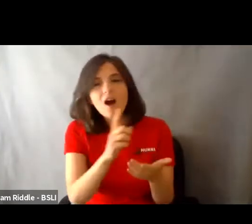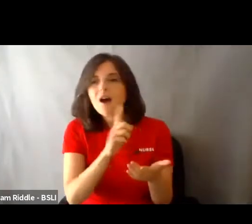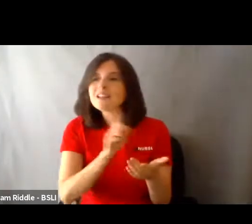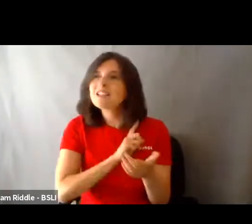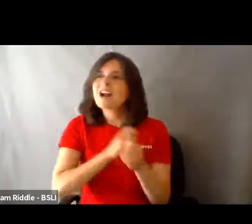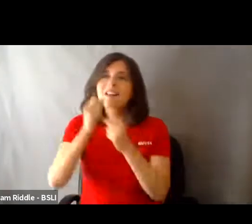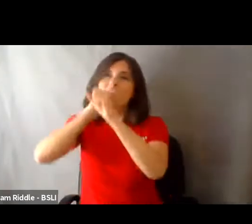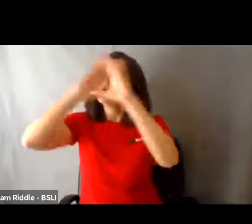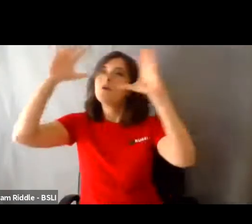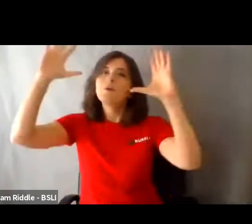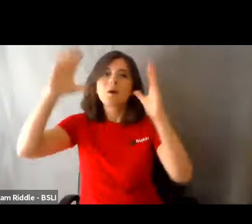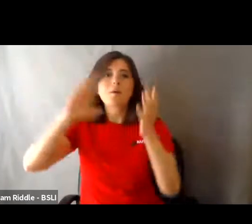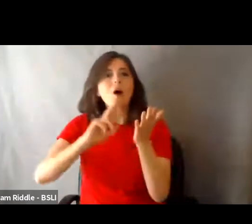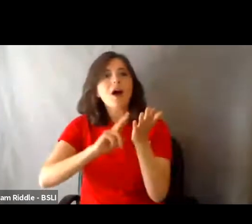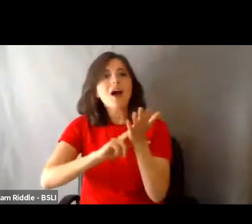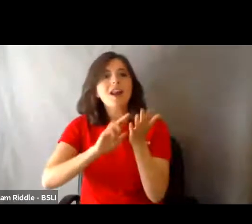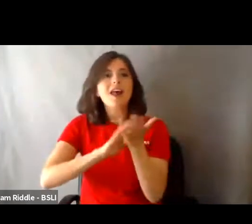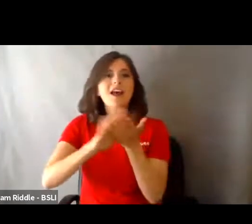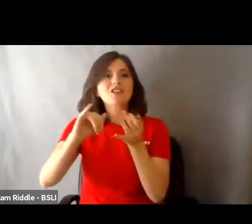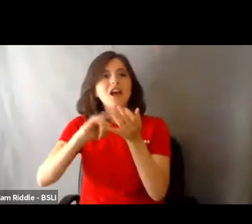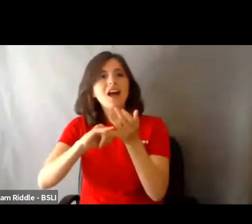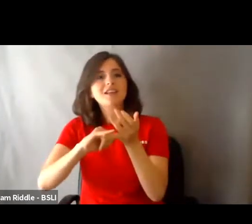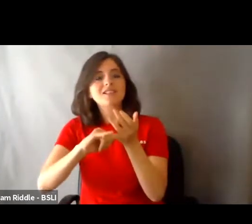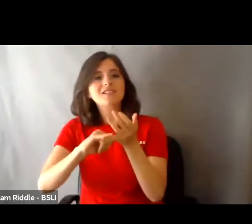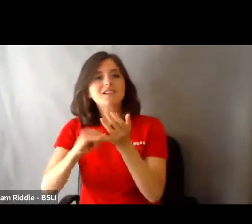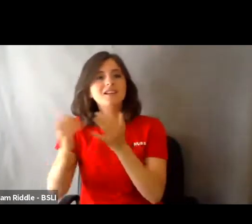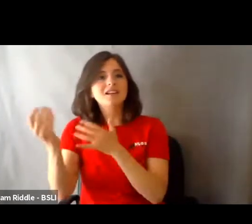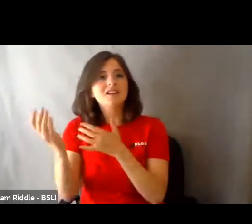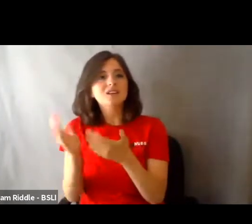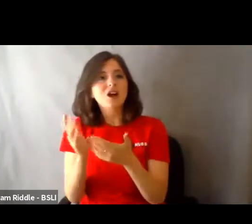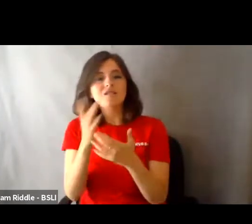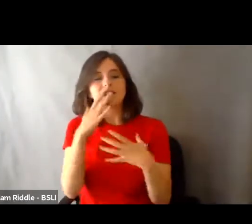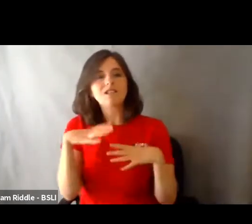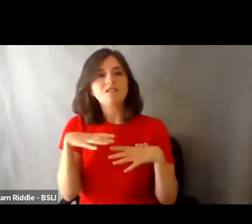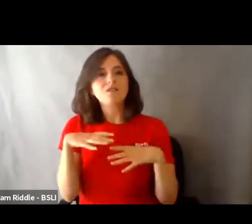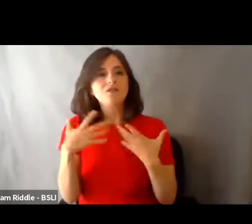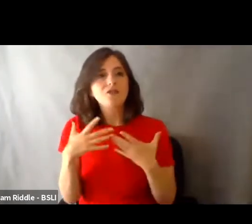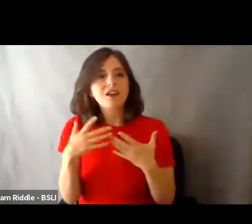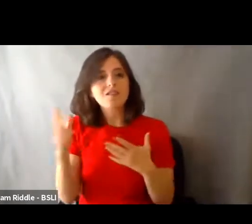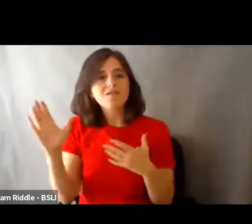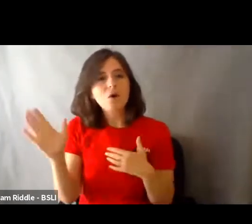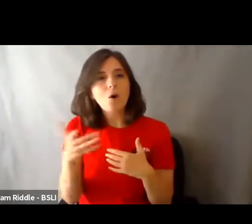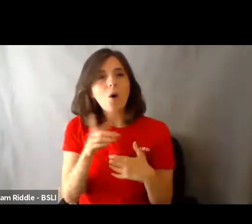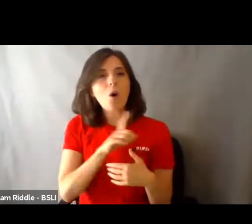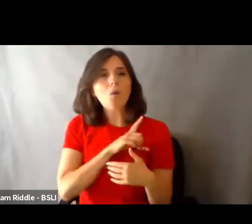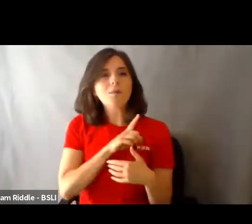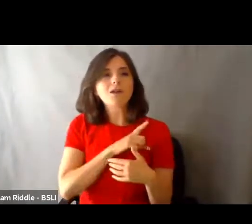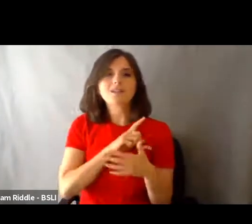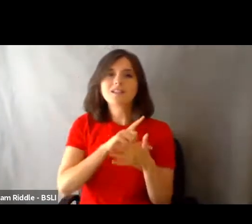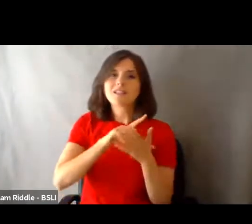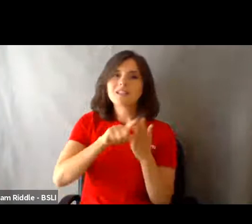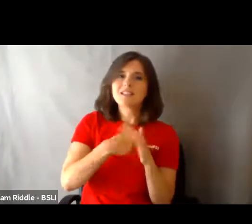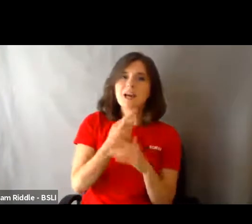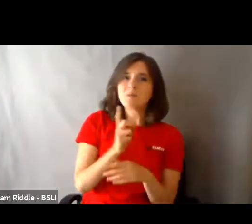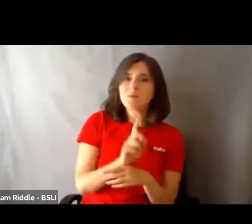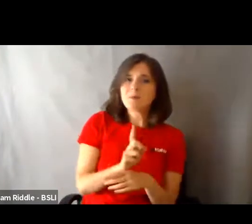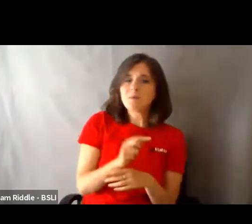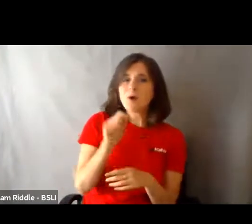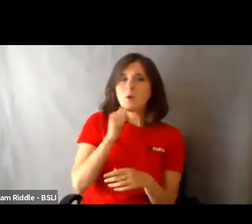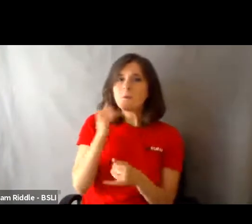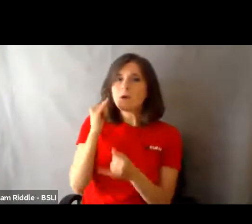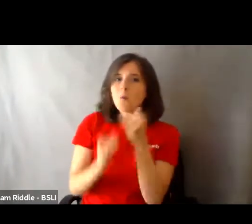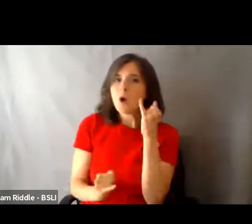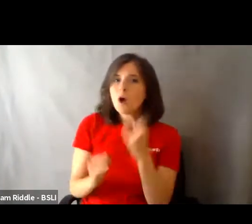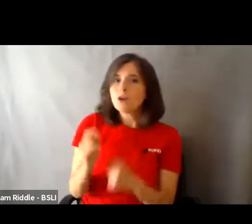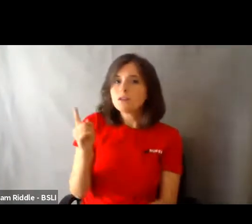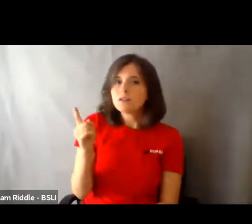that would inevitably mean that disabled people and others were discriminated against and would definitely be worse off. Better